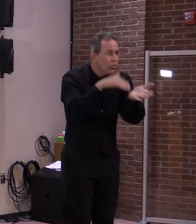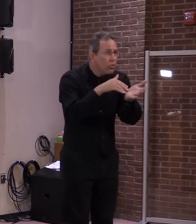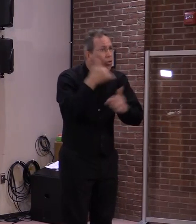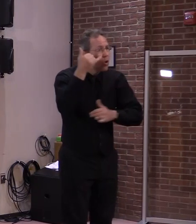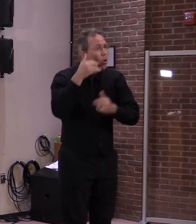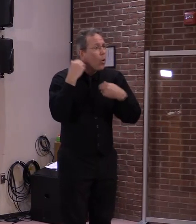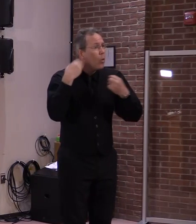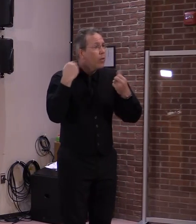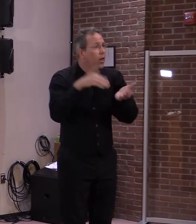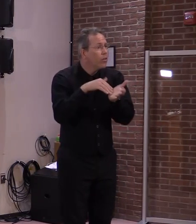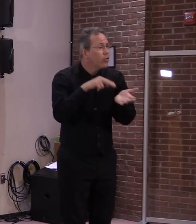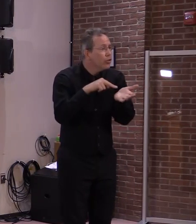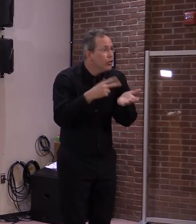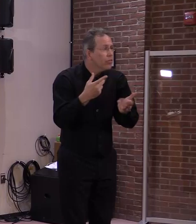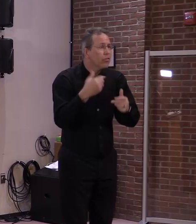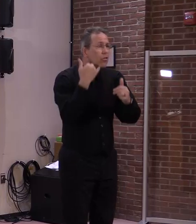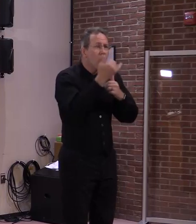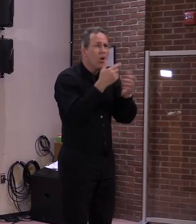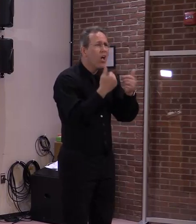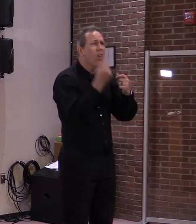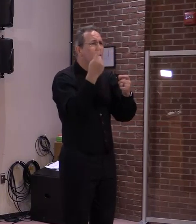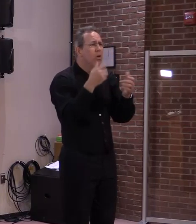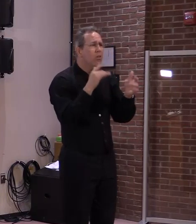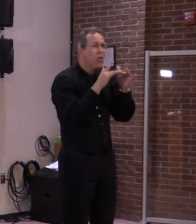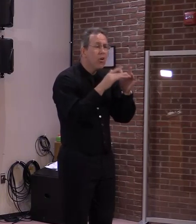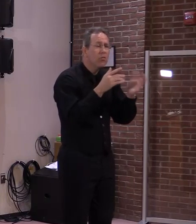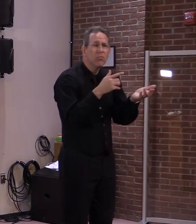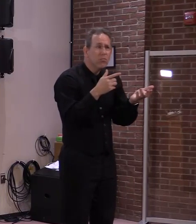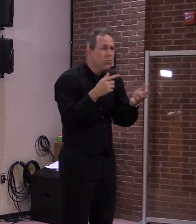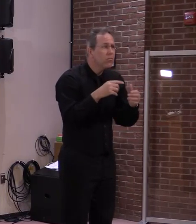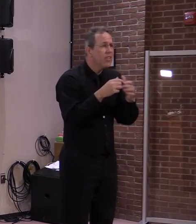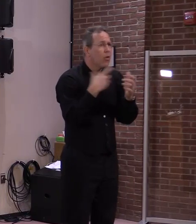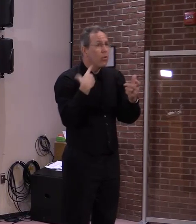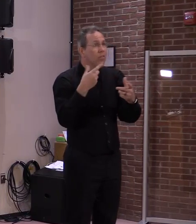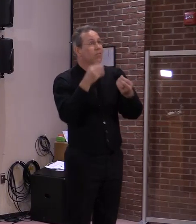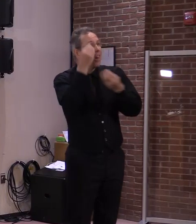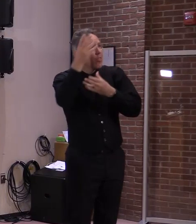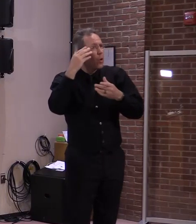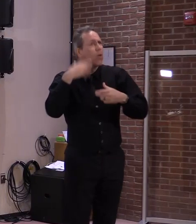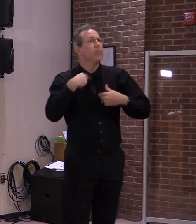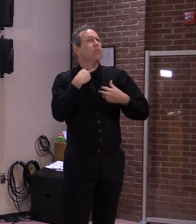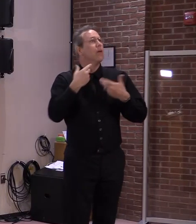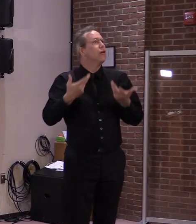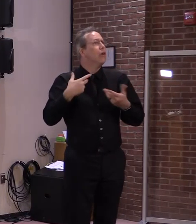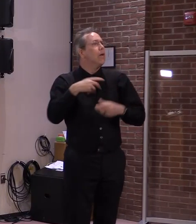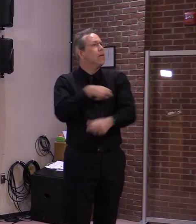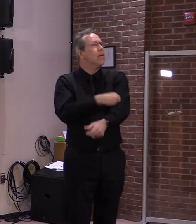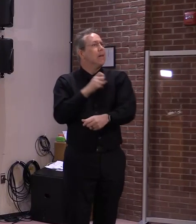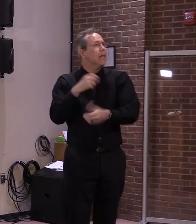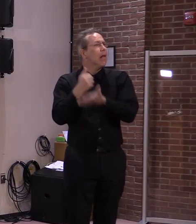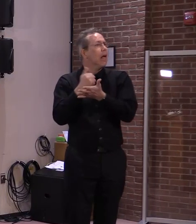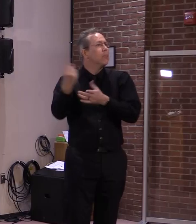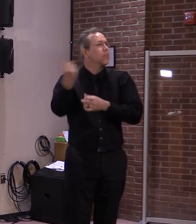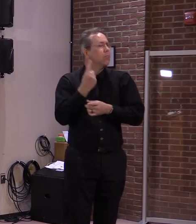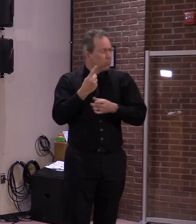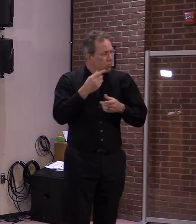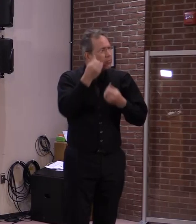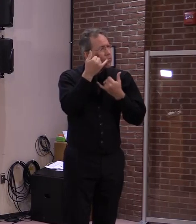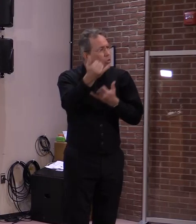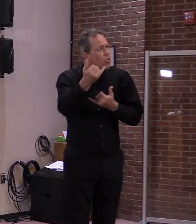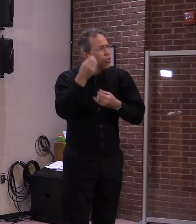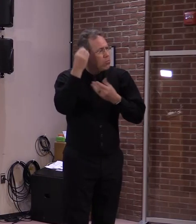hospitals, to figure out how we can hit everybody. I don't think anybody has an accurate count of how many people we're